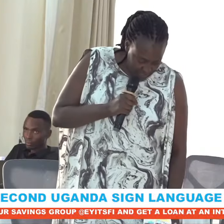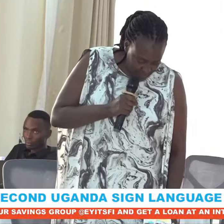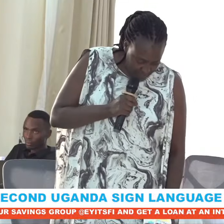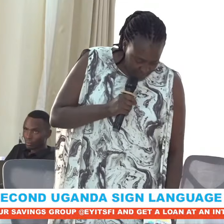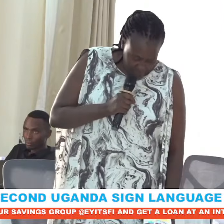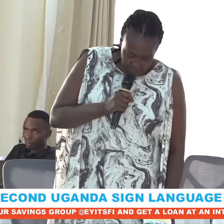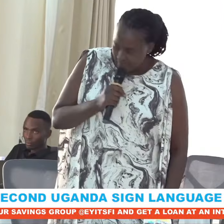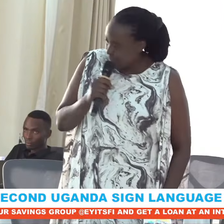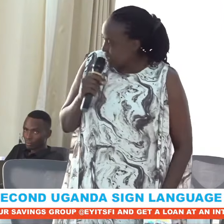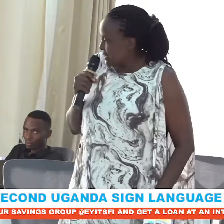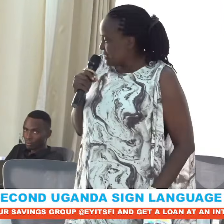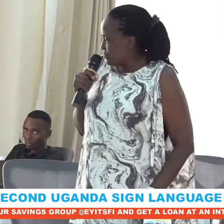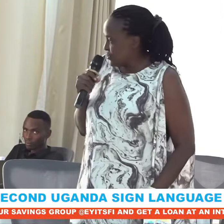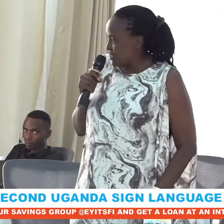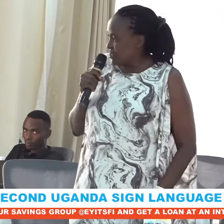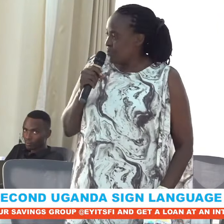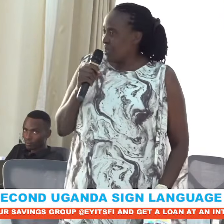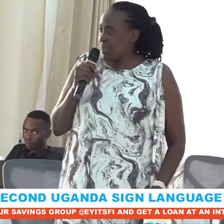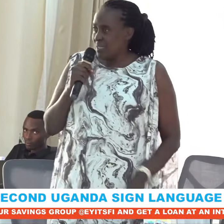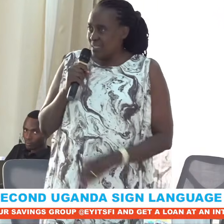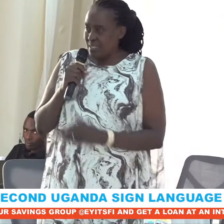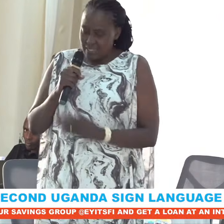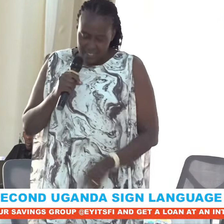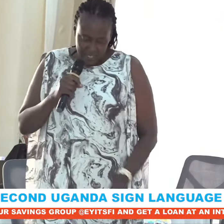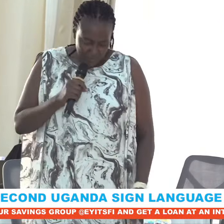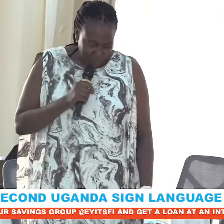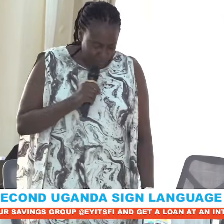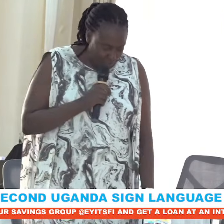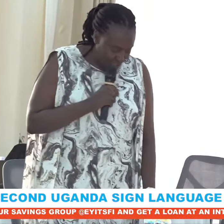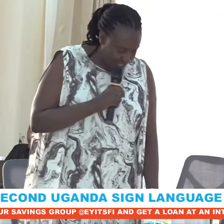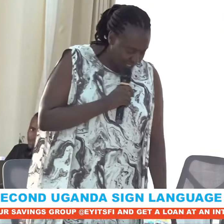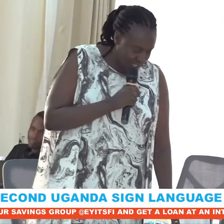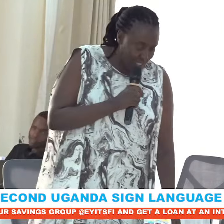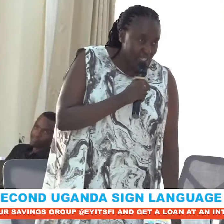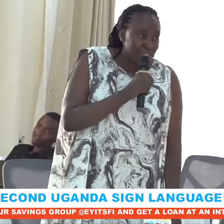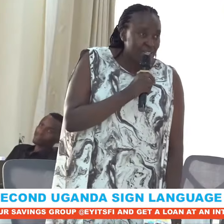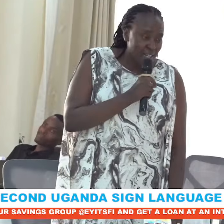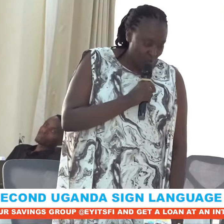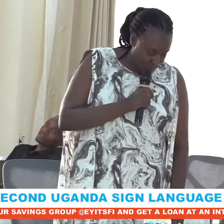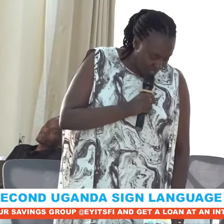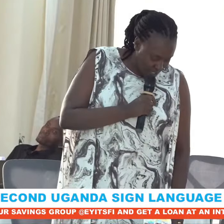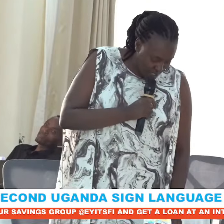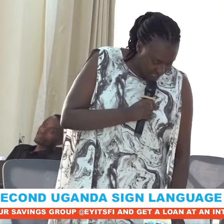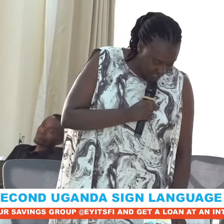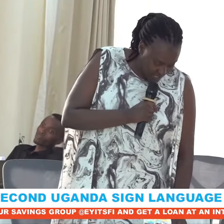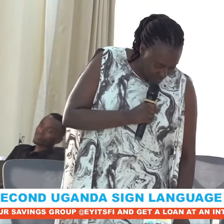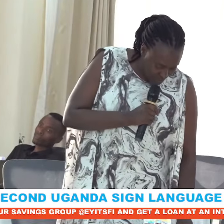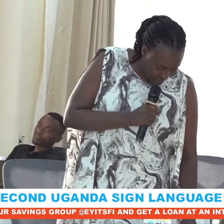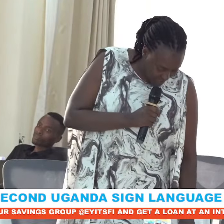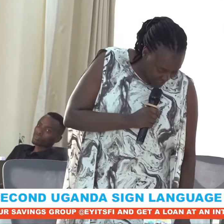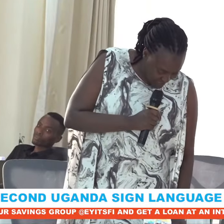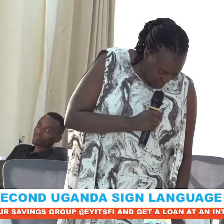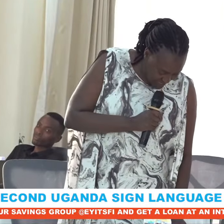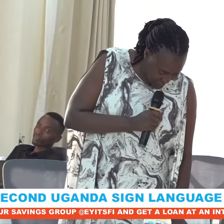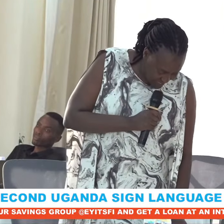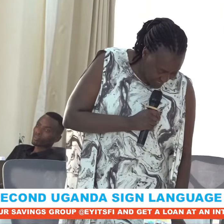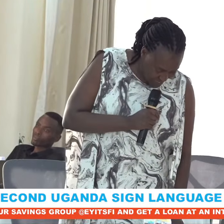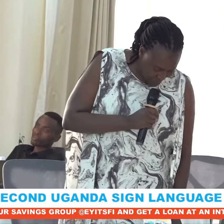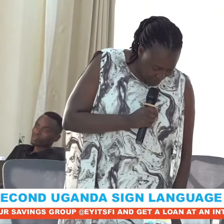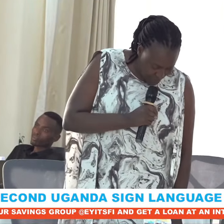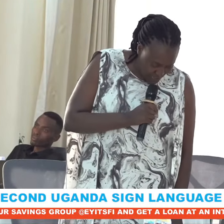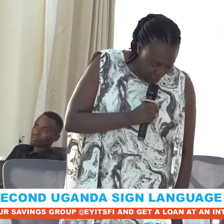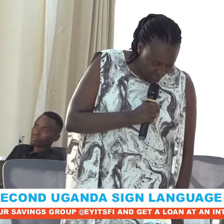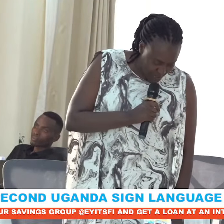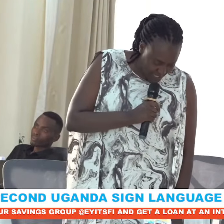Chancellor, the Academic Registrar, and of course, our parent and brother, the Dean